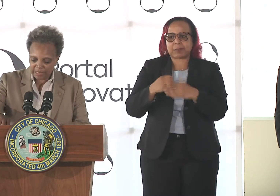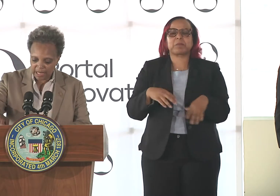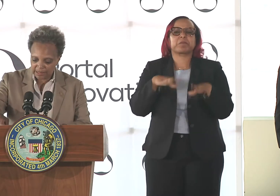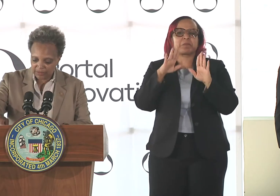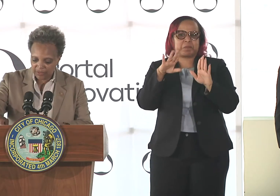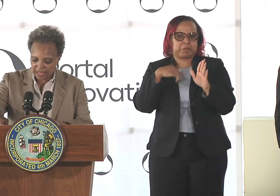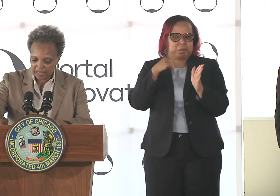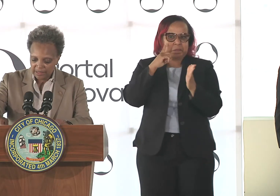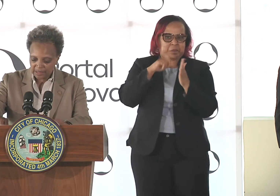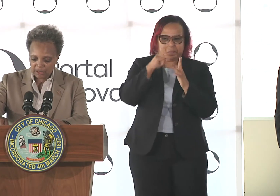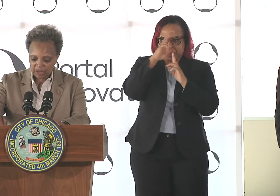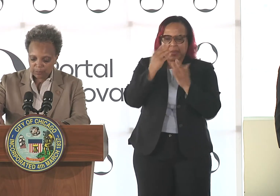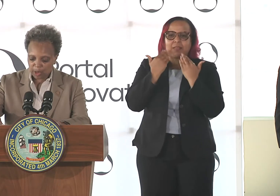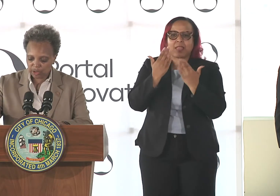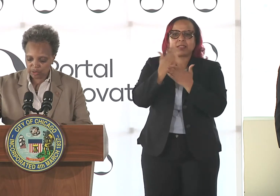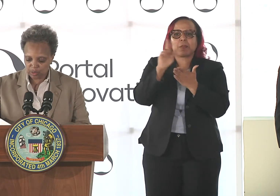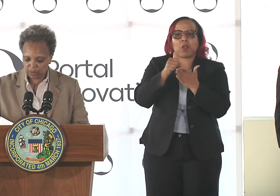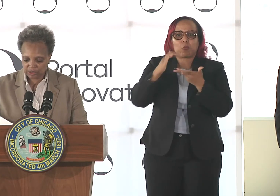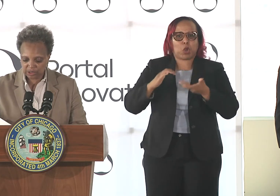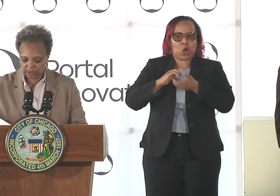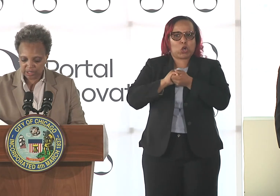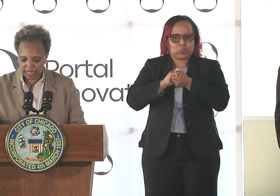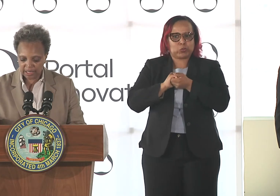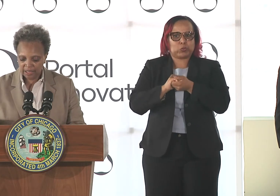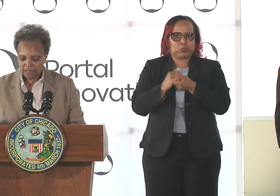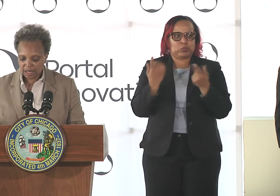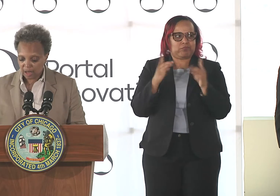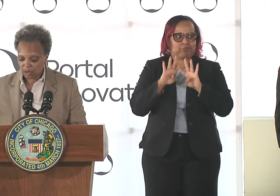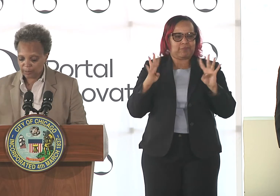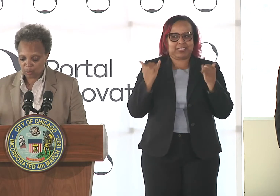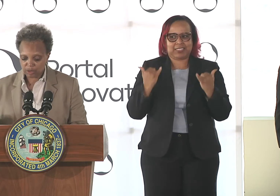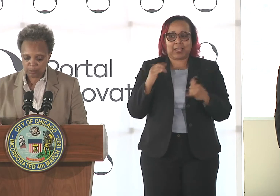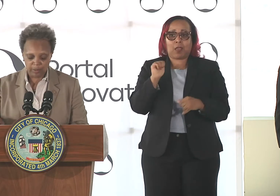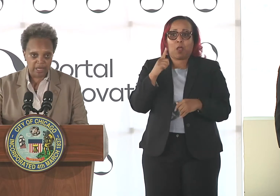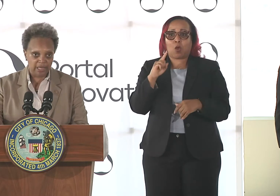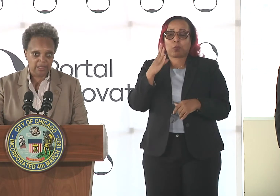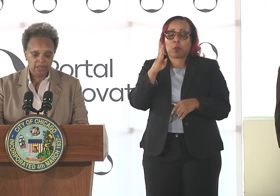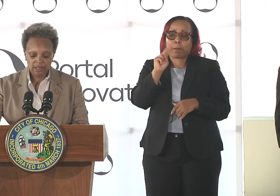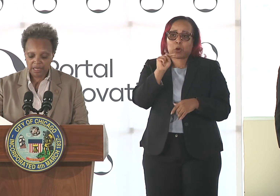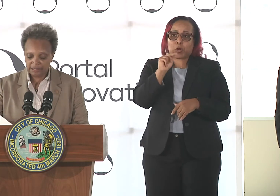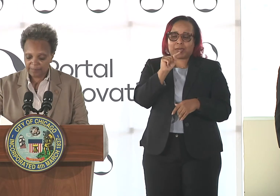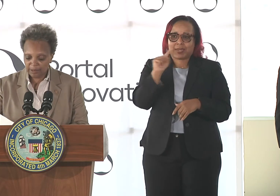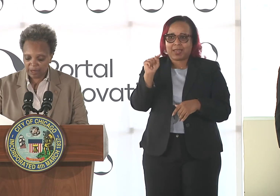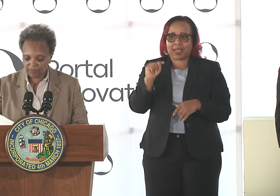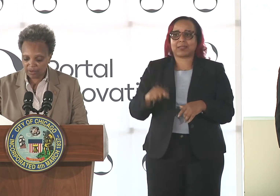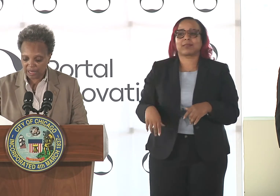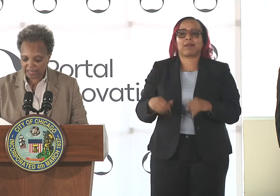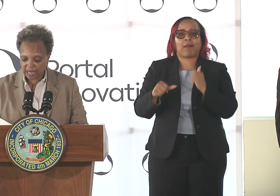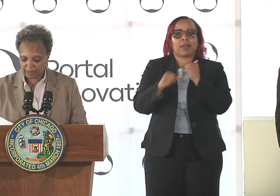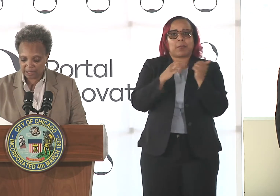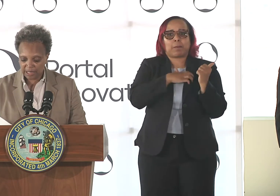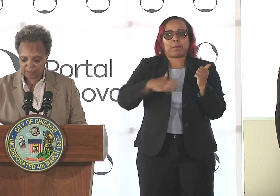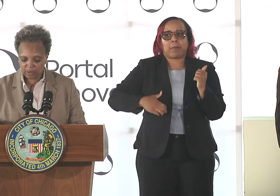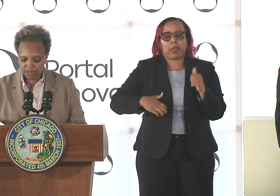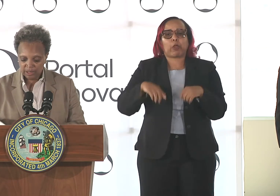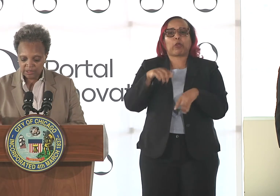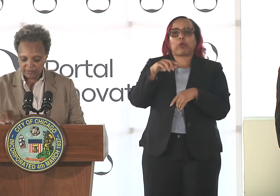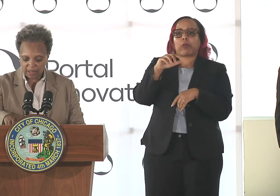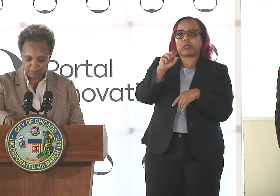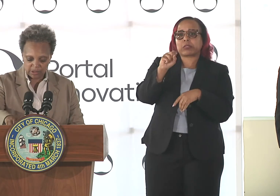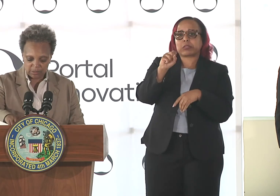me recognize and thank some of the other partners who are with us here today. Alderman Walter Burnett, Deputy Mayor for Economic and